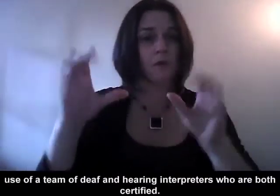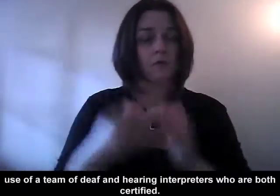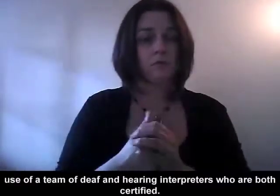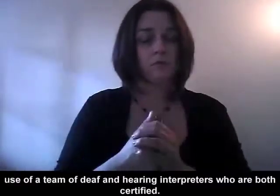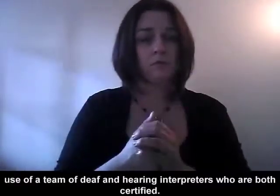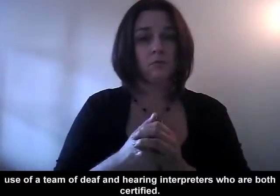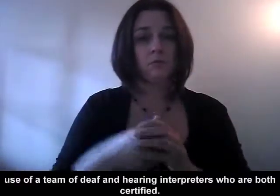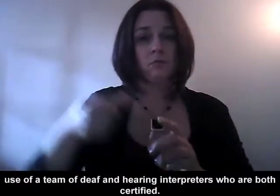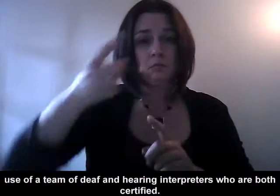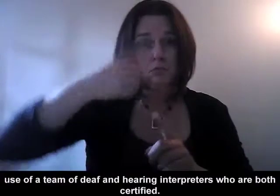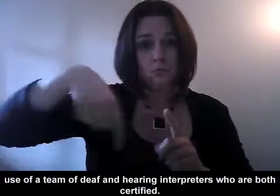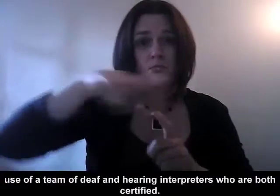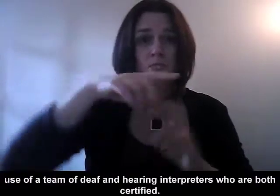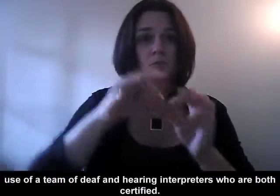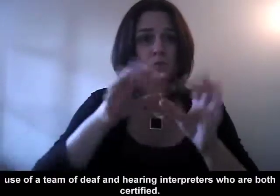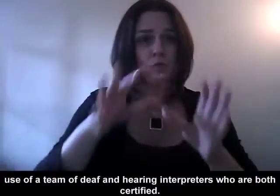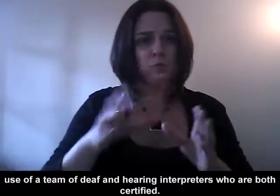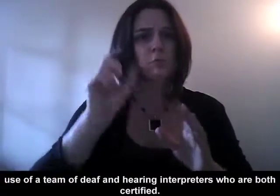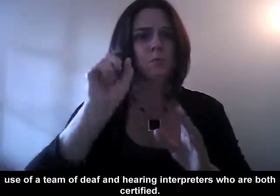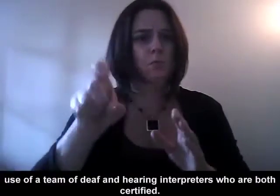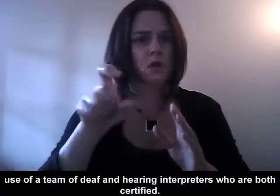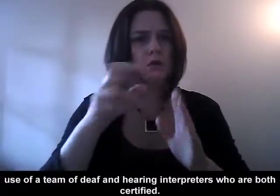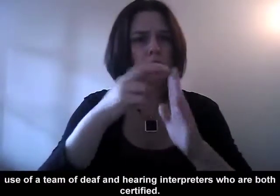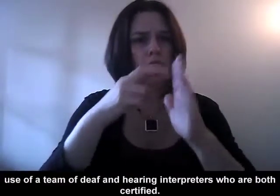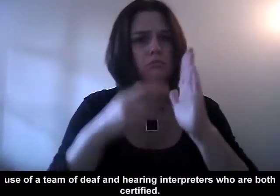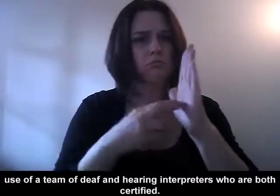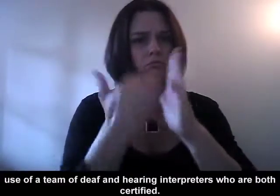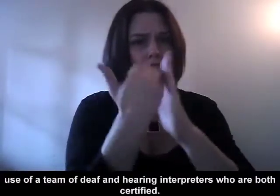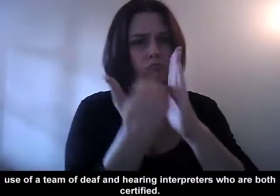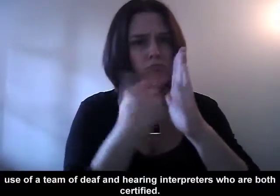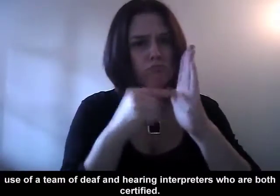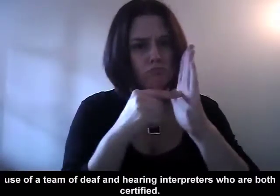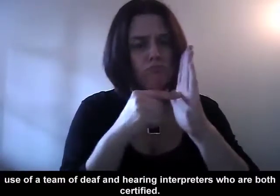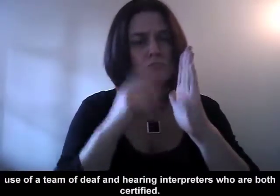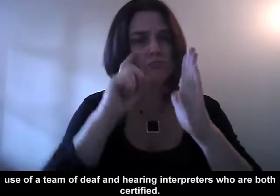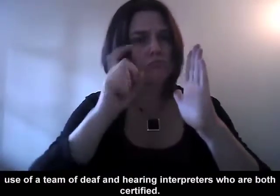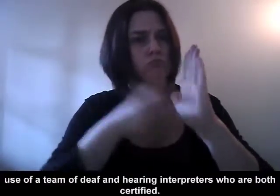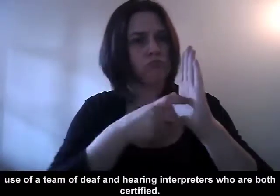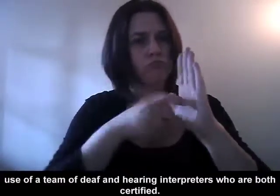Use of a team of deaf and hearing interpreters who are both certified.